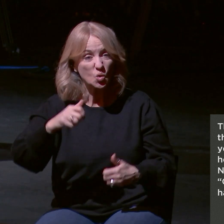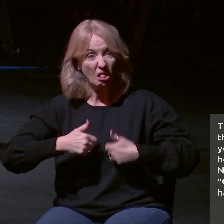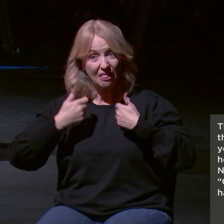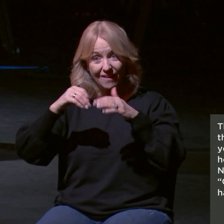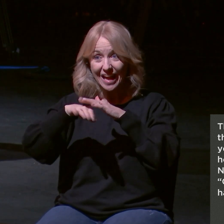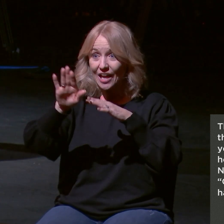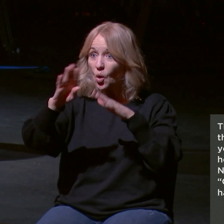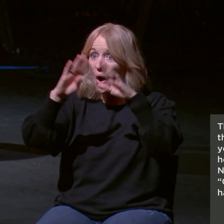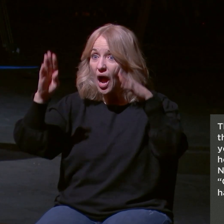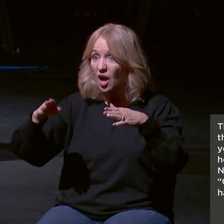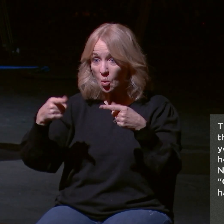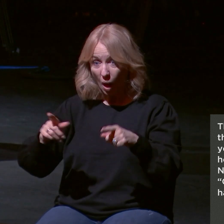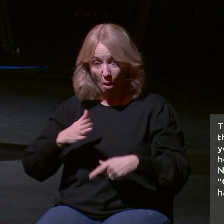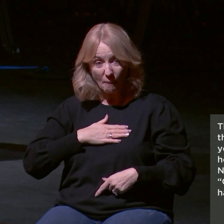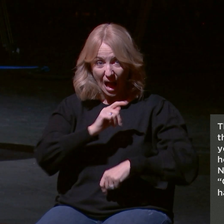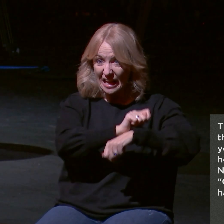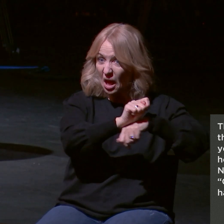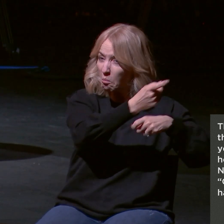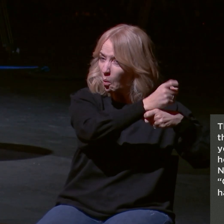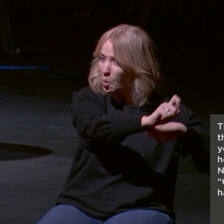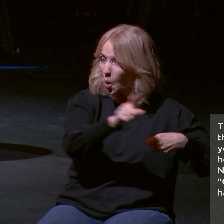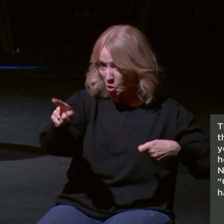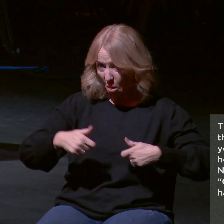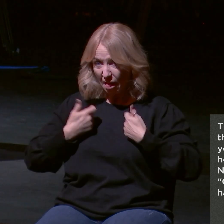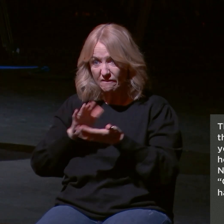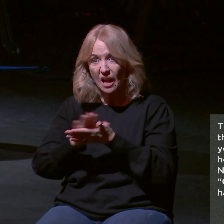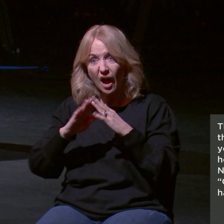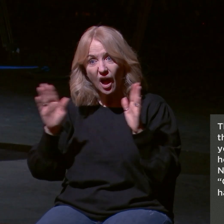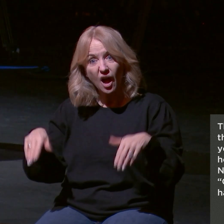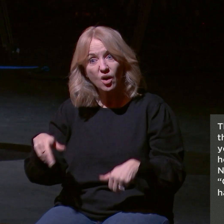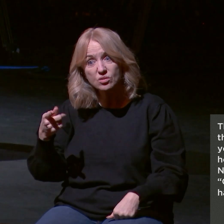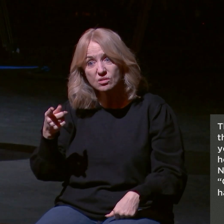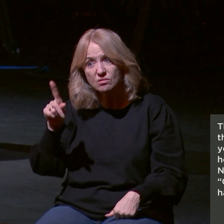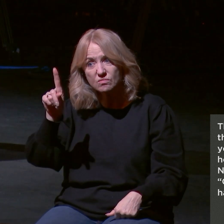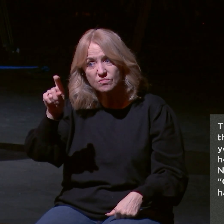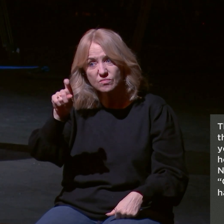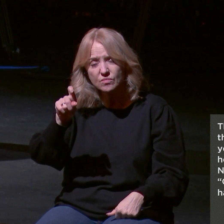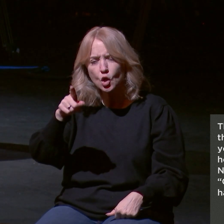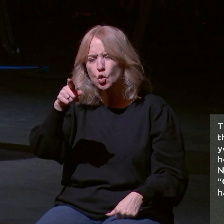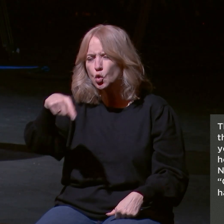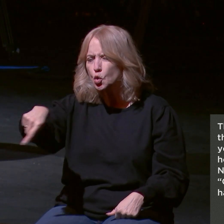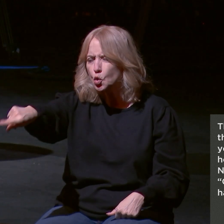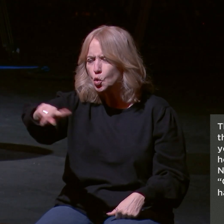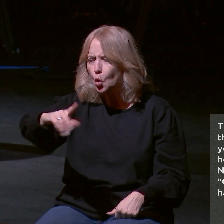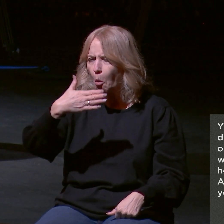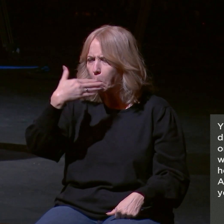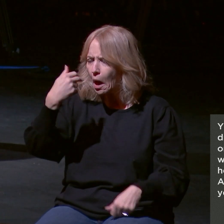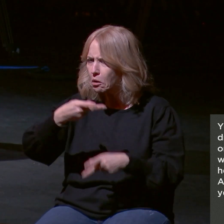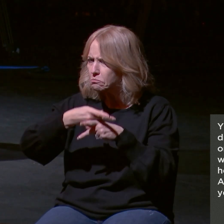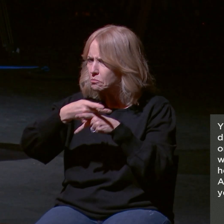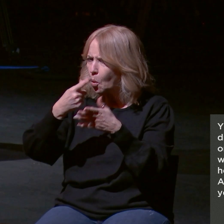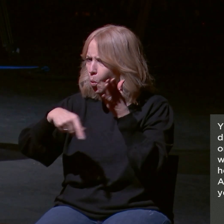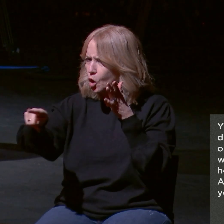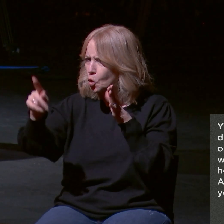temple? Now this is what the Lord Almighty says. Give careful thought to your ways. You have planted much but harvested little.